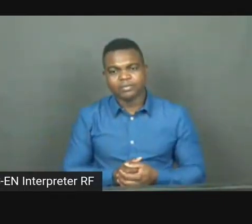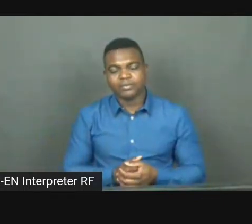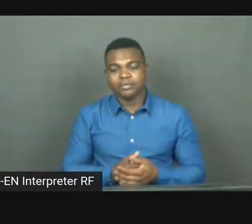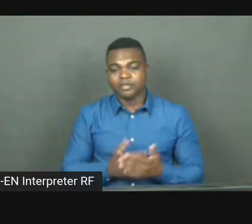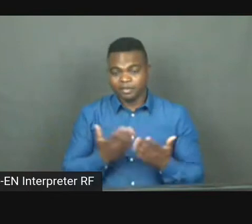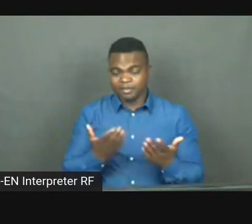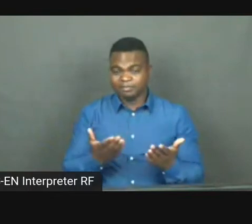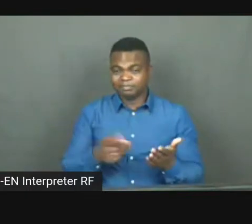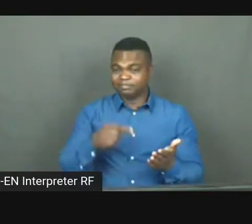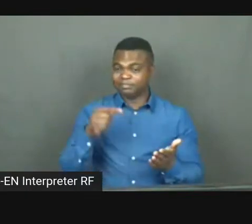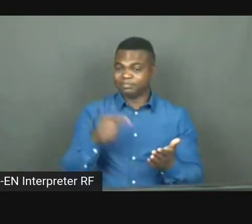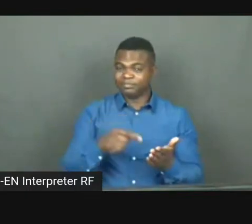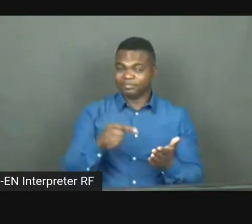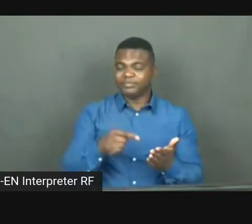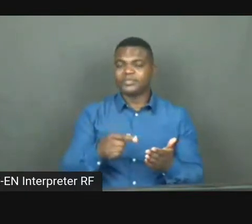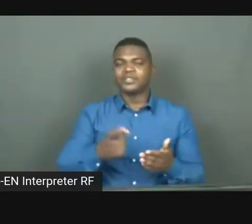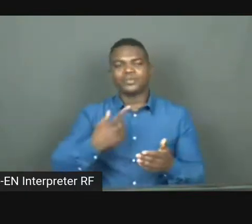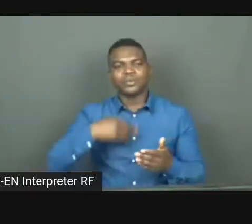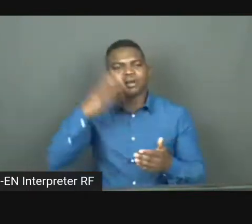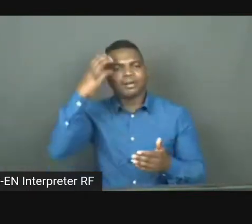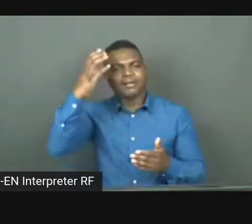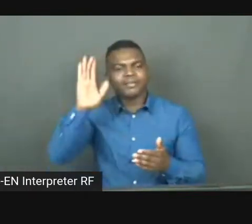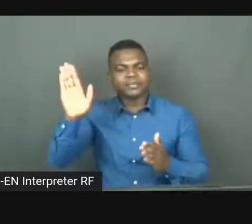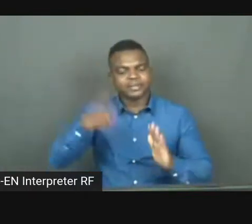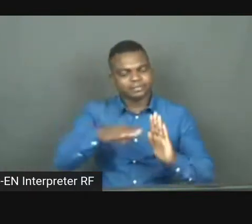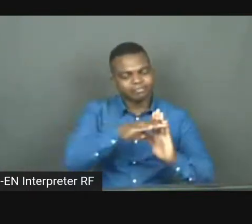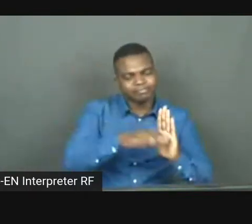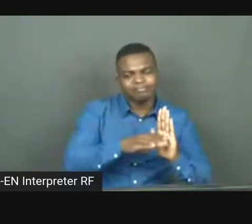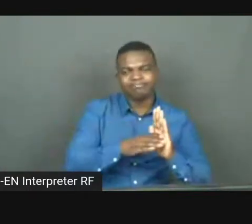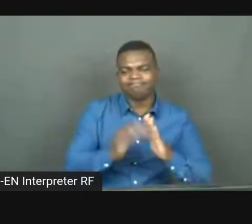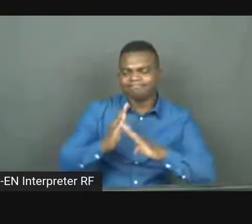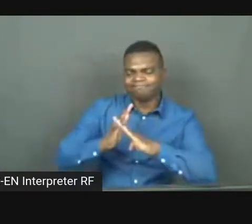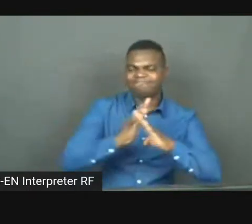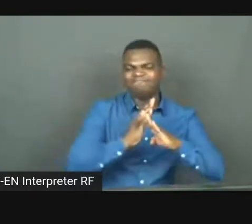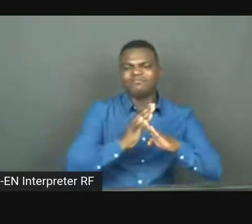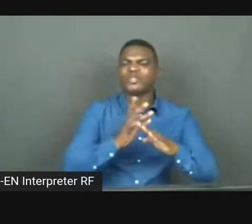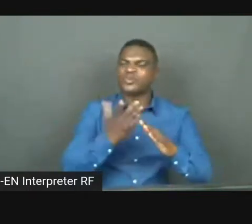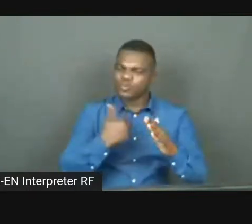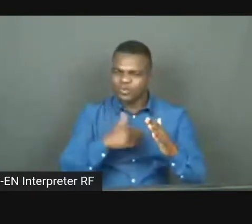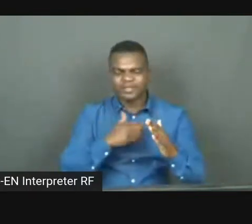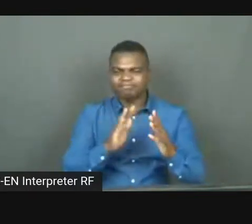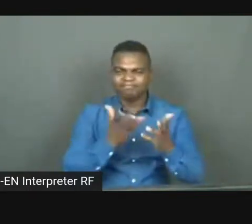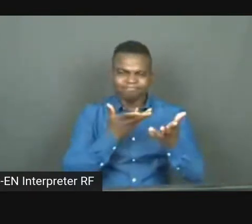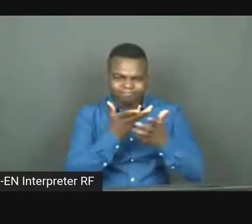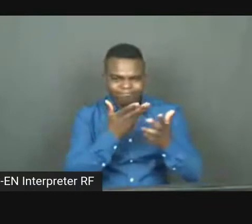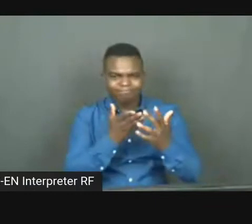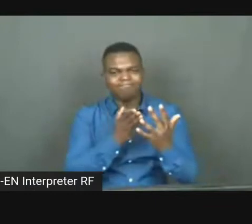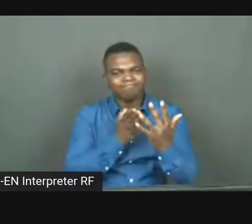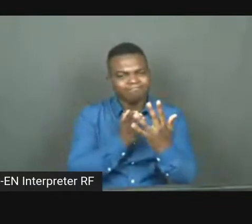of the largest humanitarian donors. It's nearly all of the UN agencies.